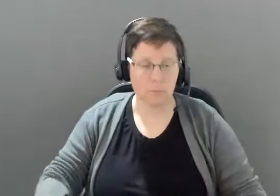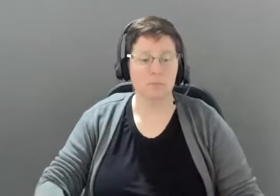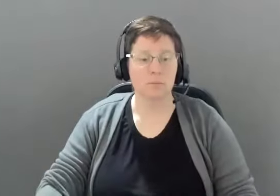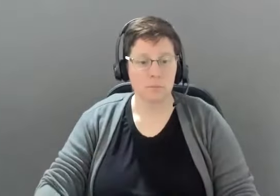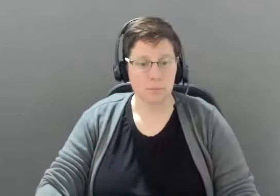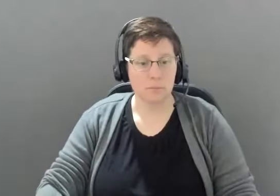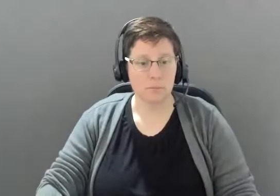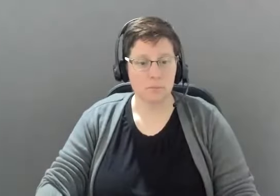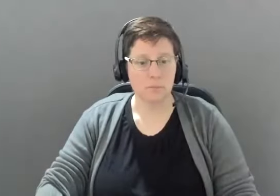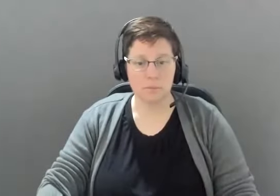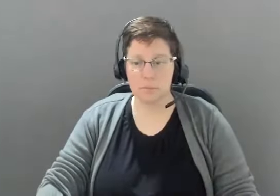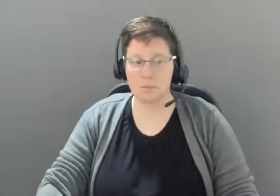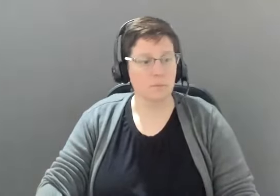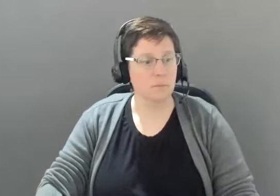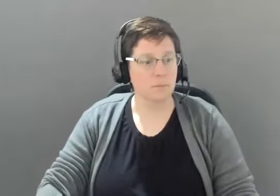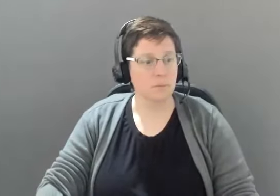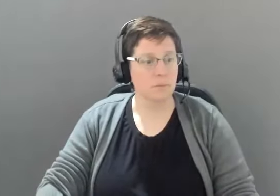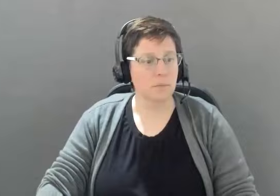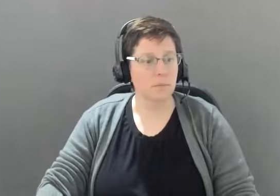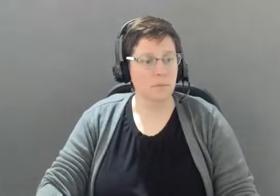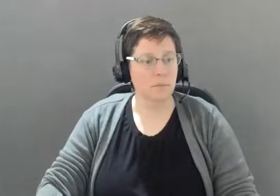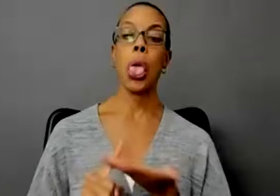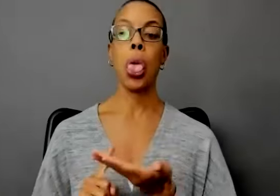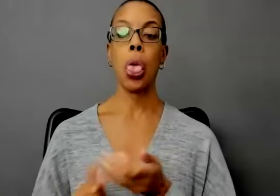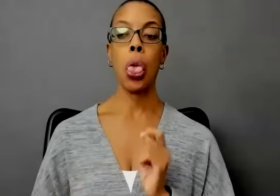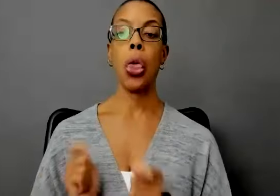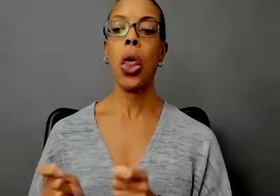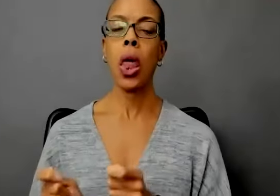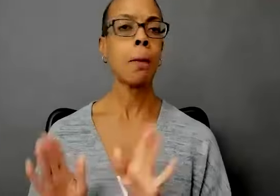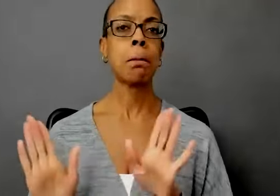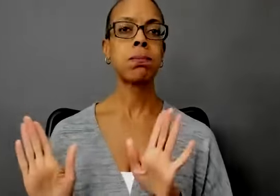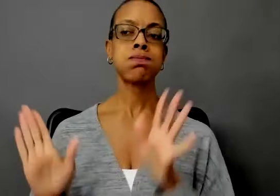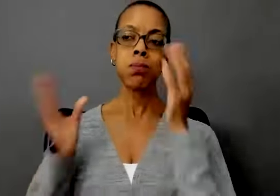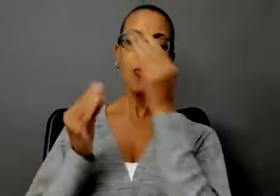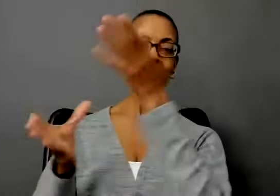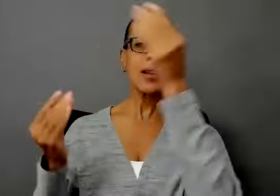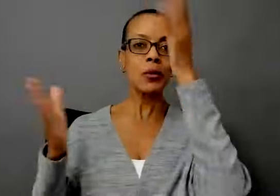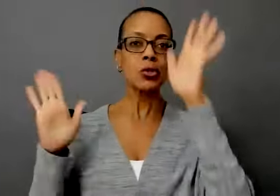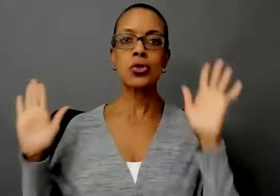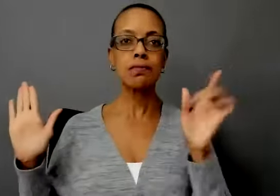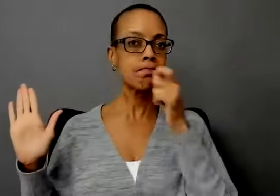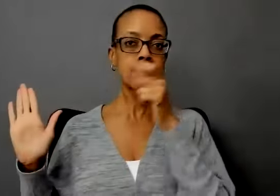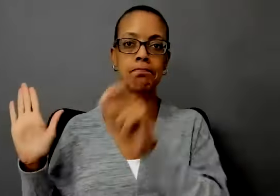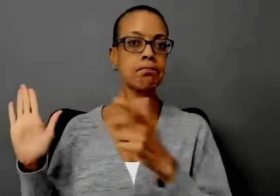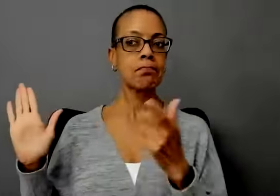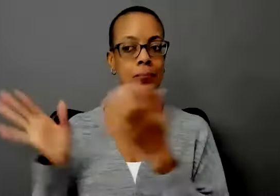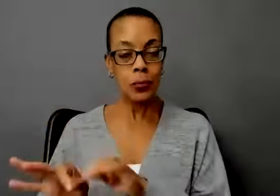or other, just by giving the information. I think that is so important. And when they do make that